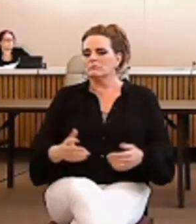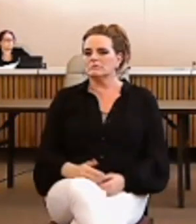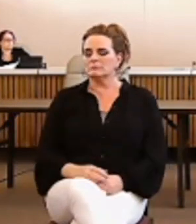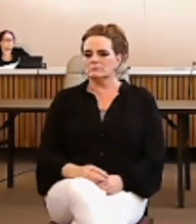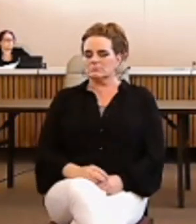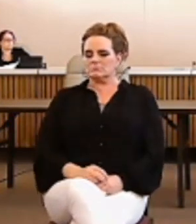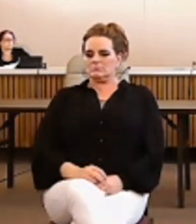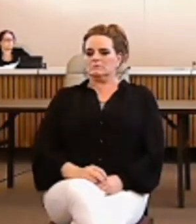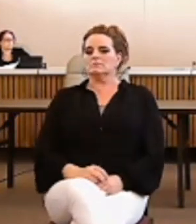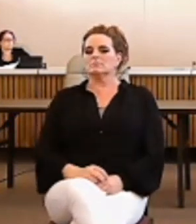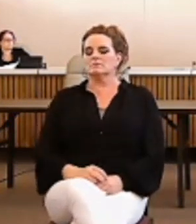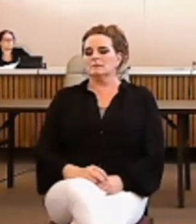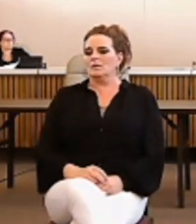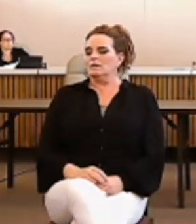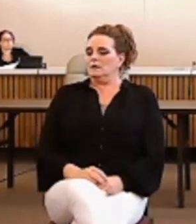layout. So